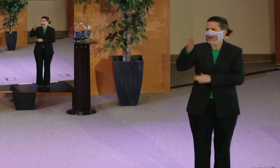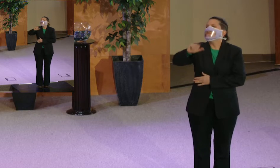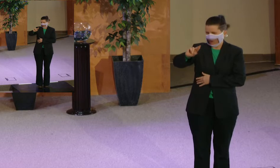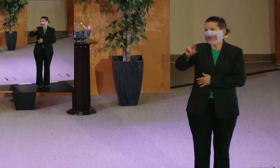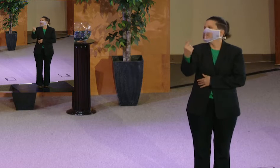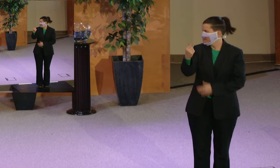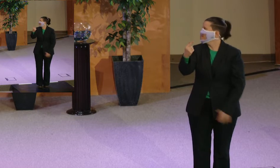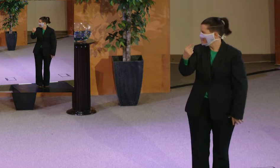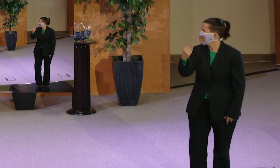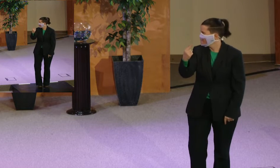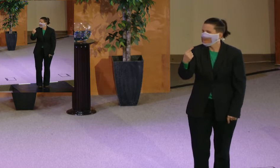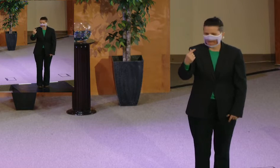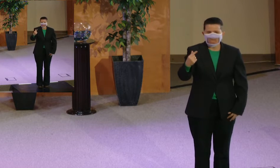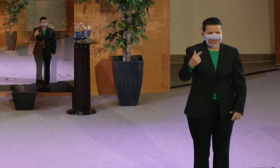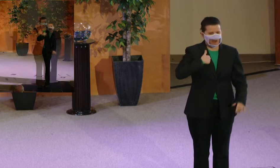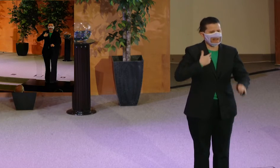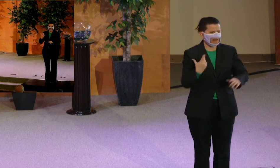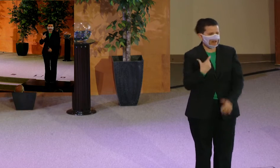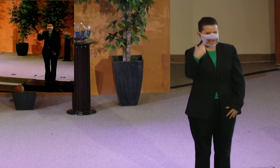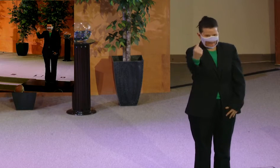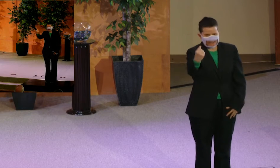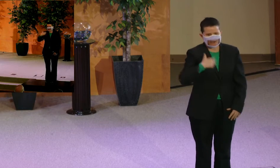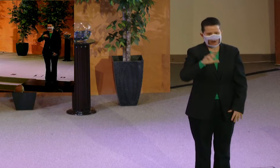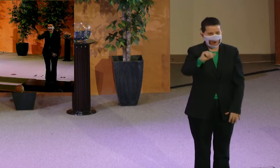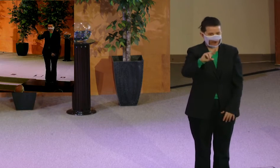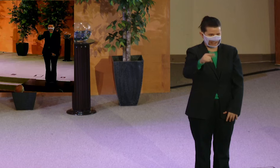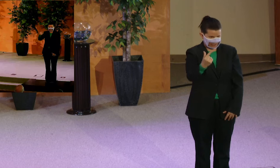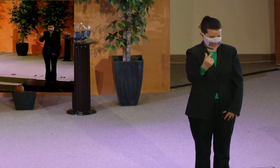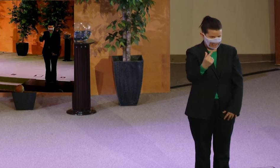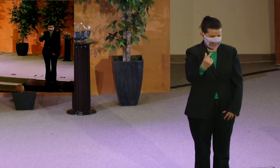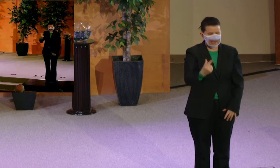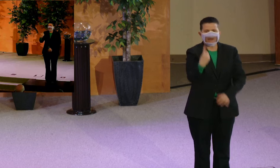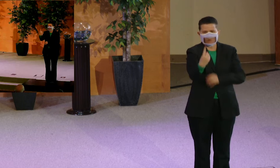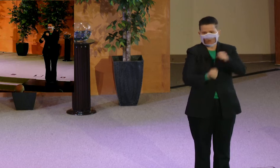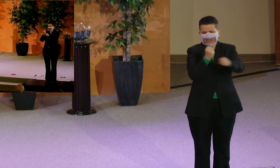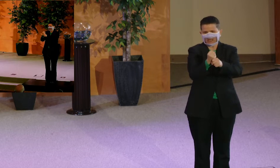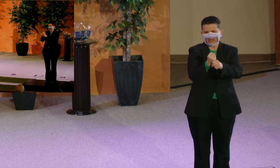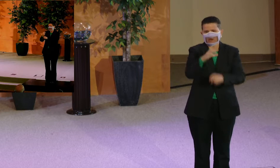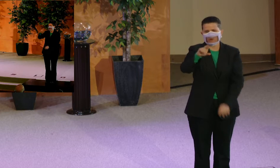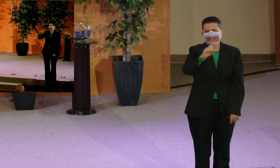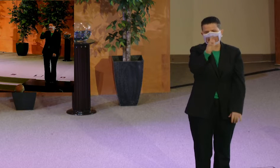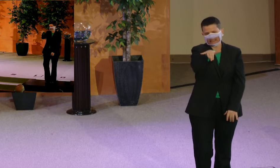August-ish to head out to be over there, and it's a 1-year residency.